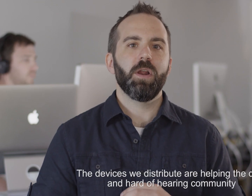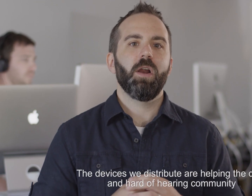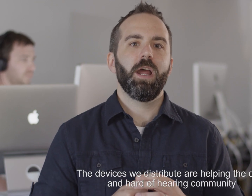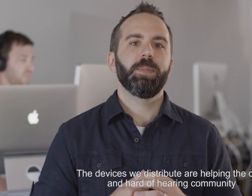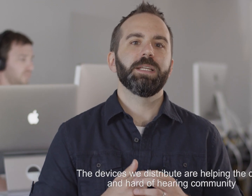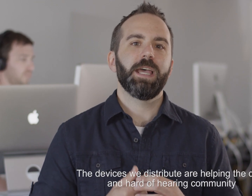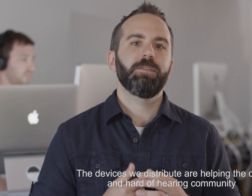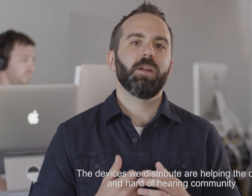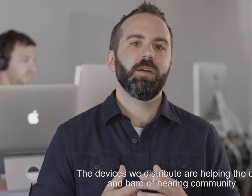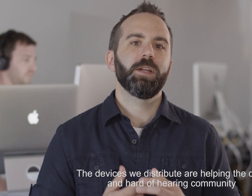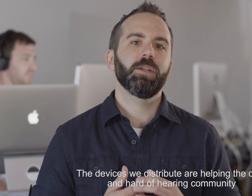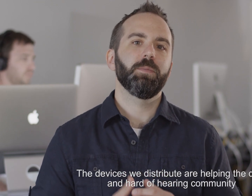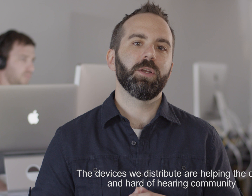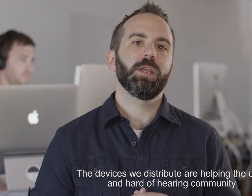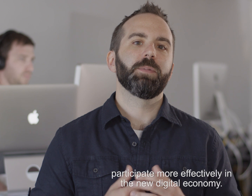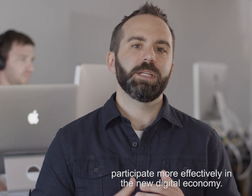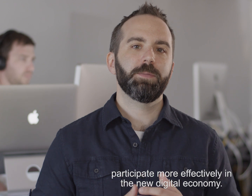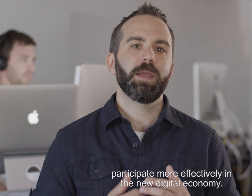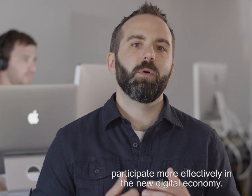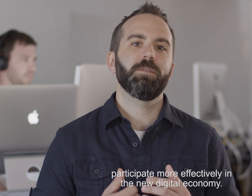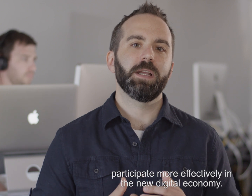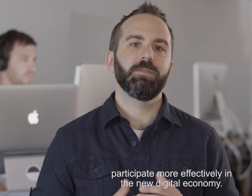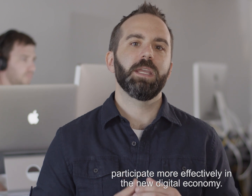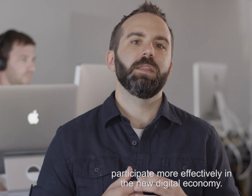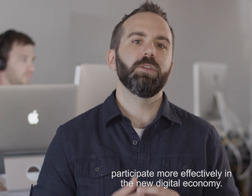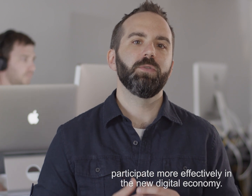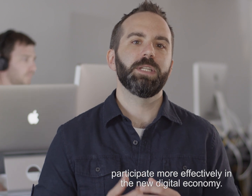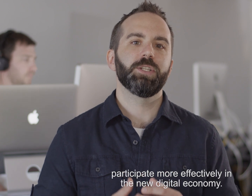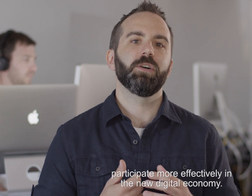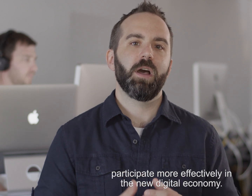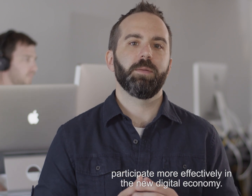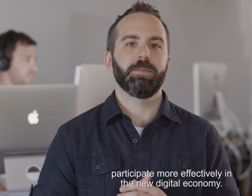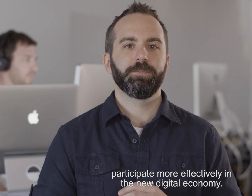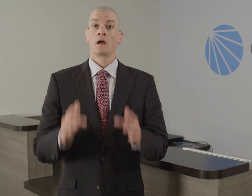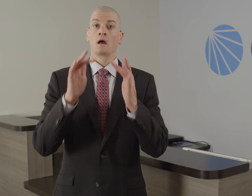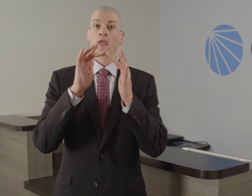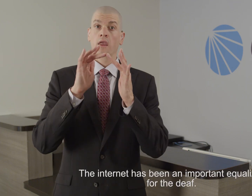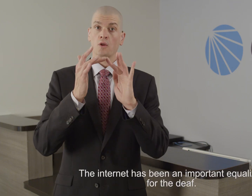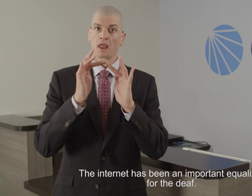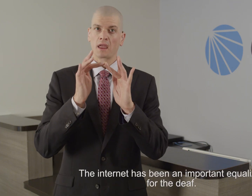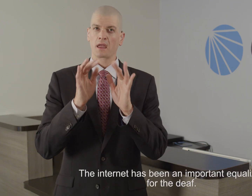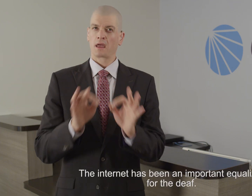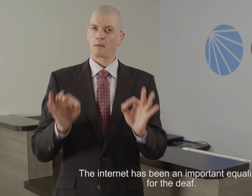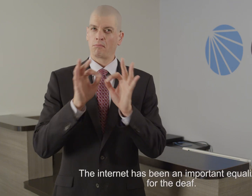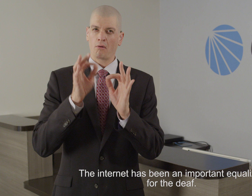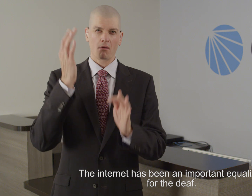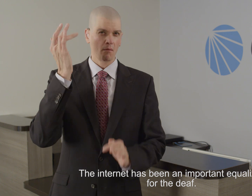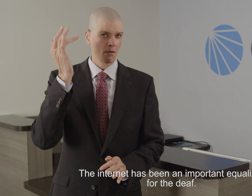are helping the deaf and hard-of-hearing community participate more effectively in the new digital economy. The internet has been an